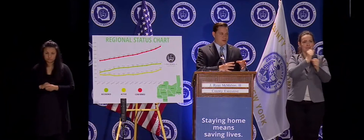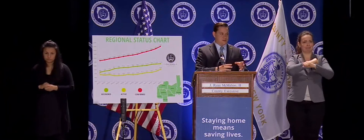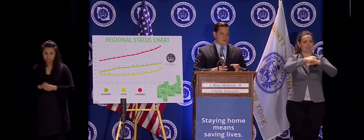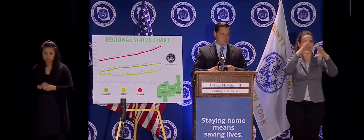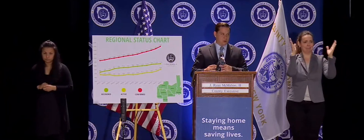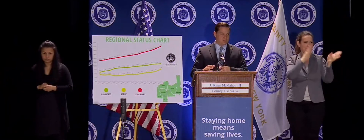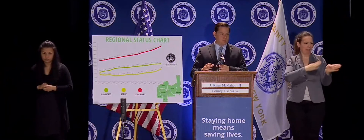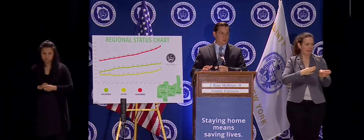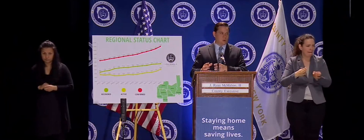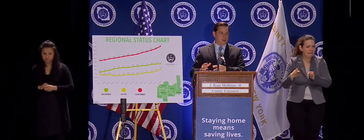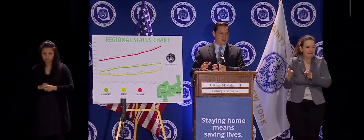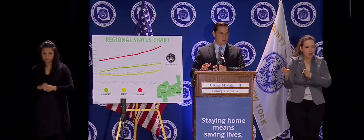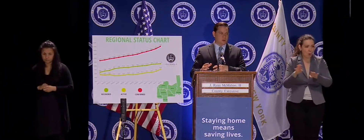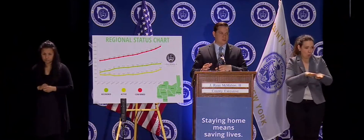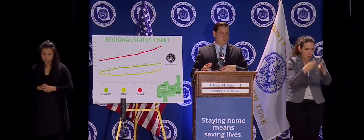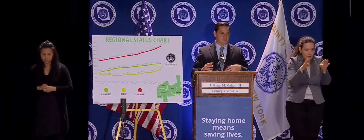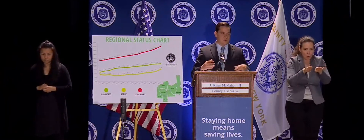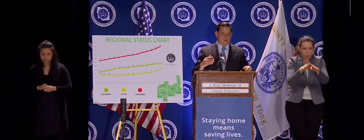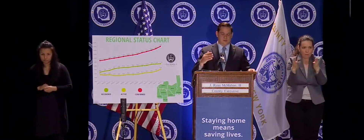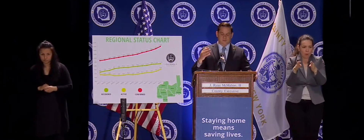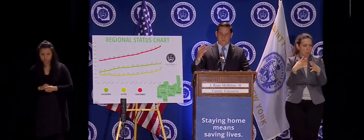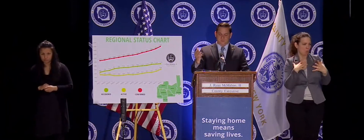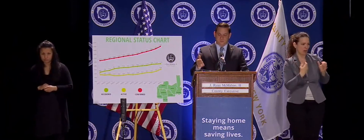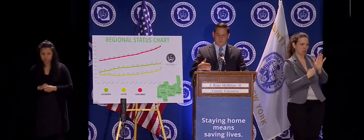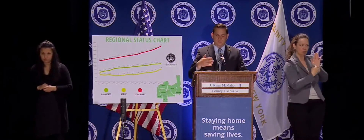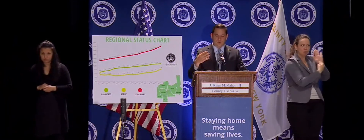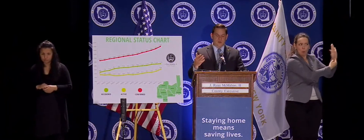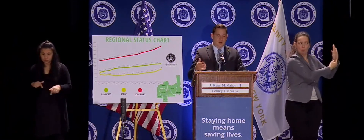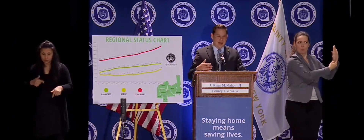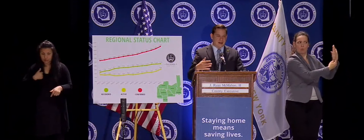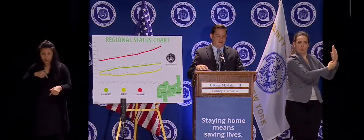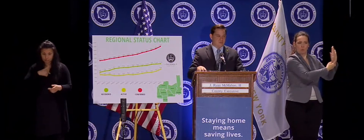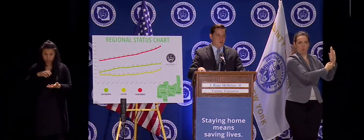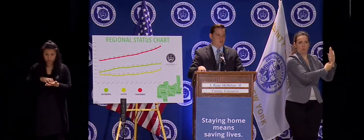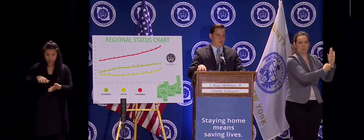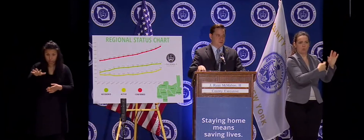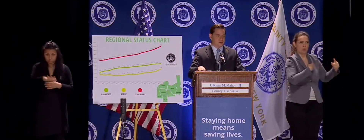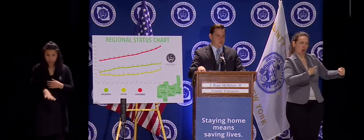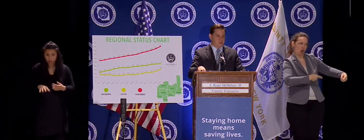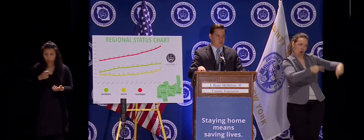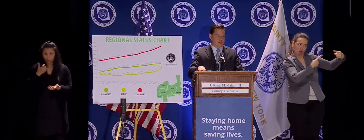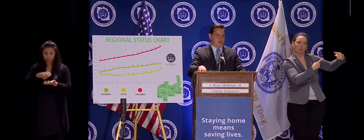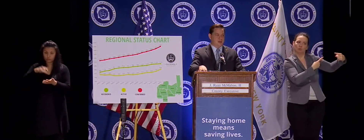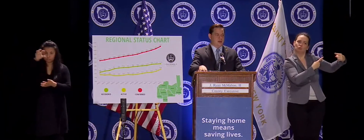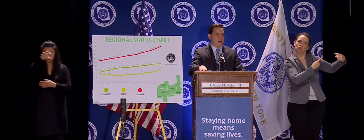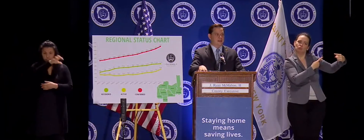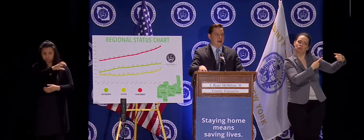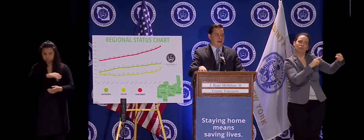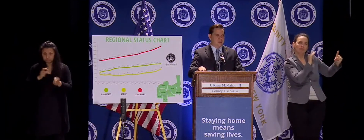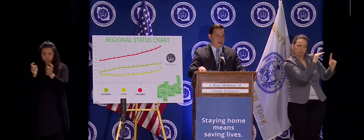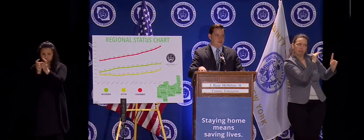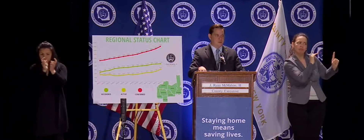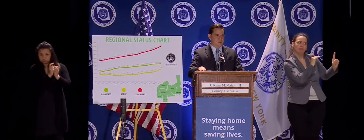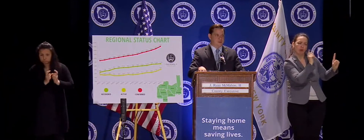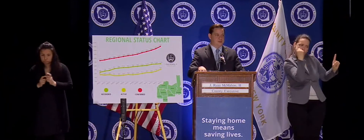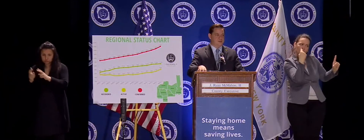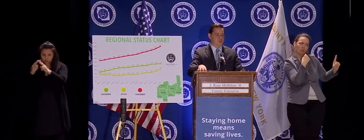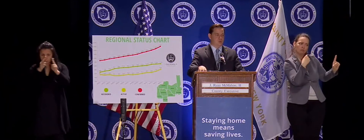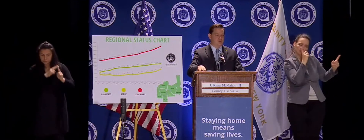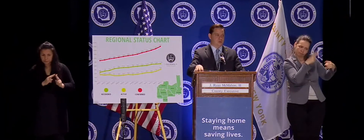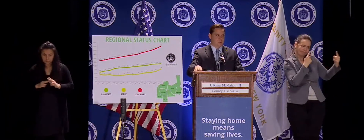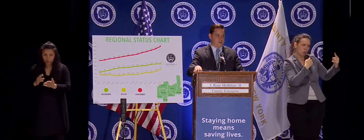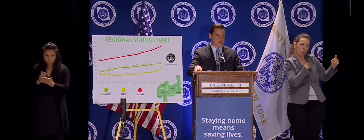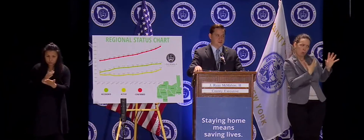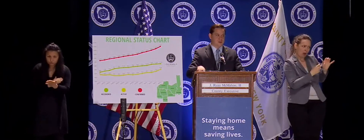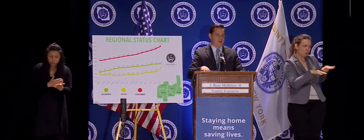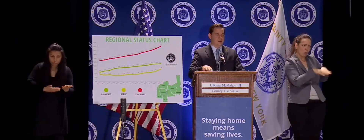certain phases and what can't go in certain phases. A lot of input from the business community on guidelines for businesses,